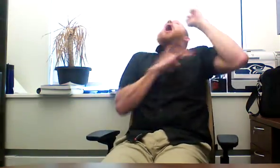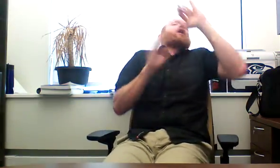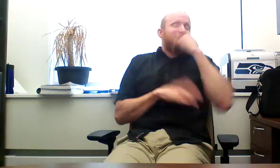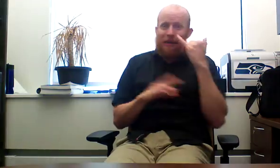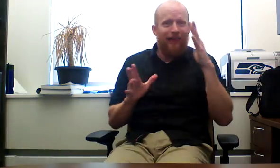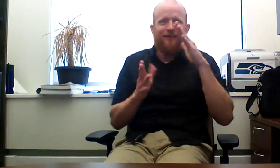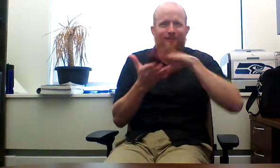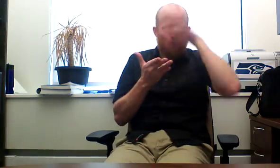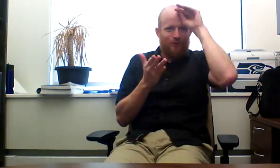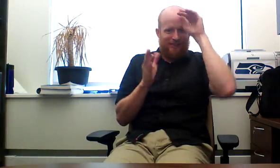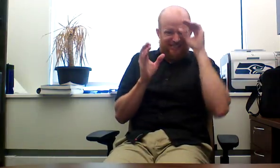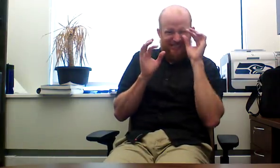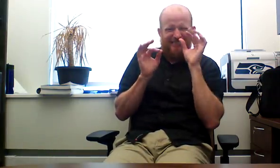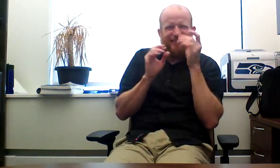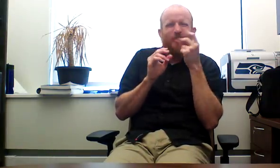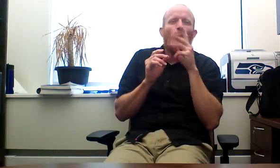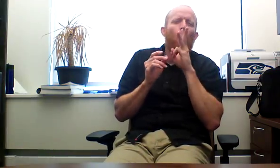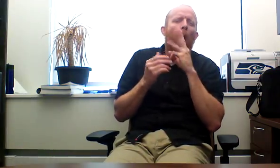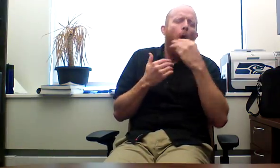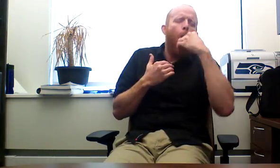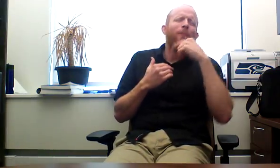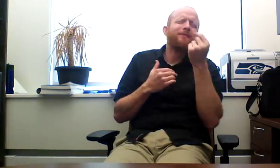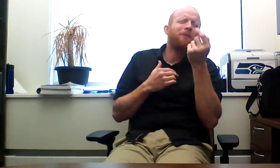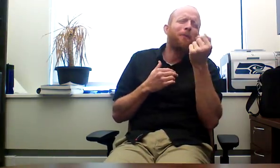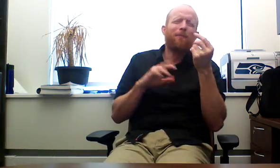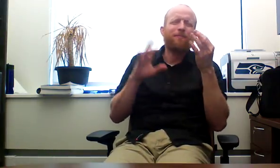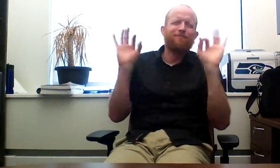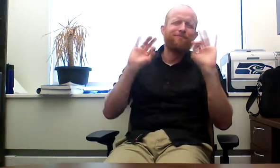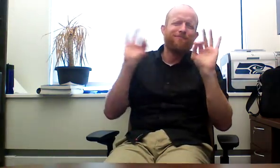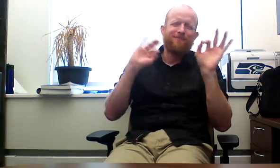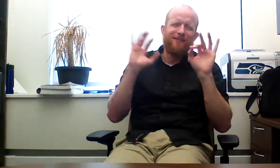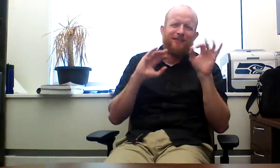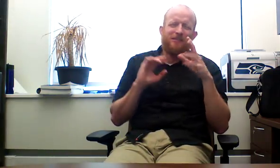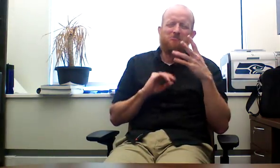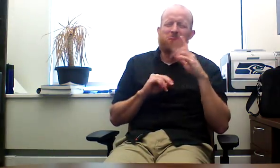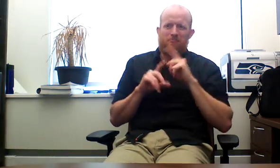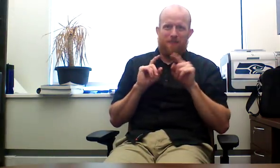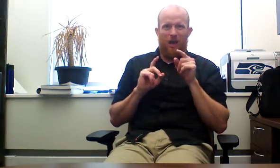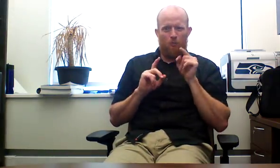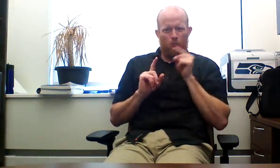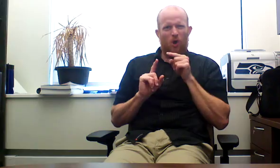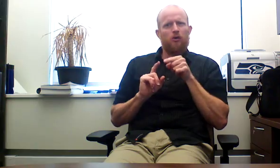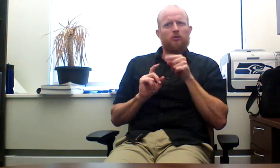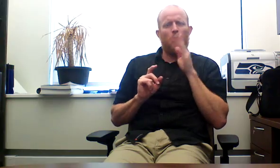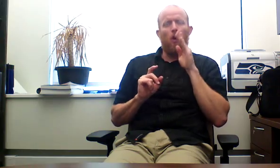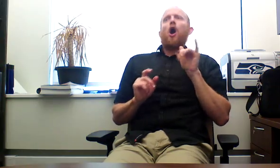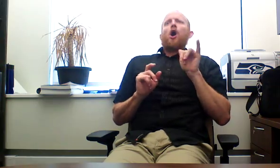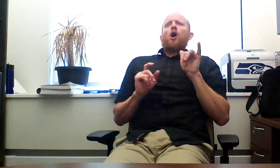or get scared of the water falling on their face. They'll learn how to, be comfortable with water getting in their face